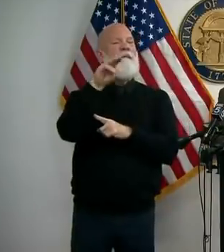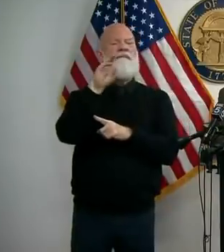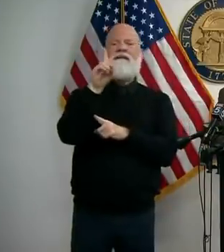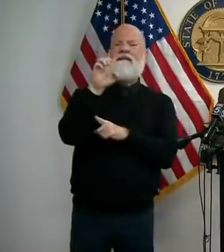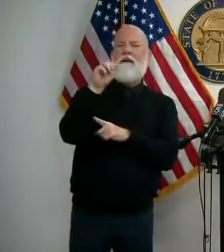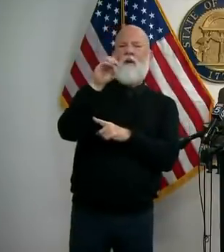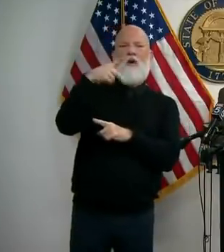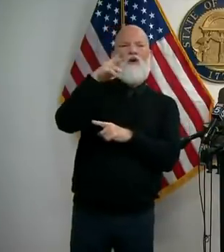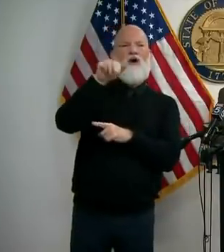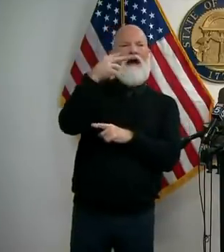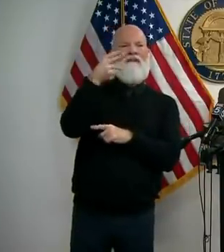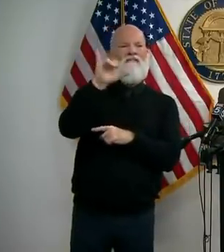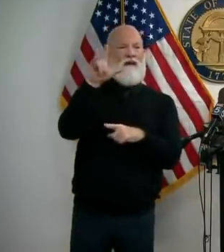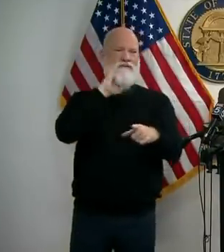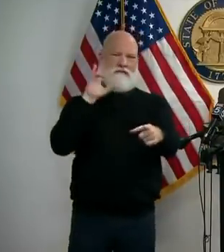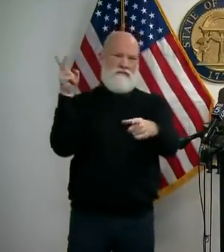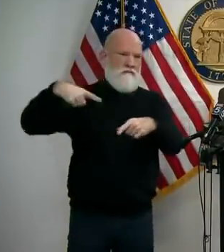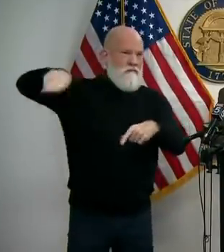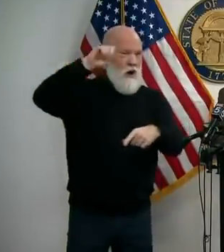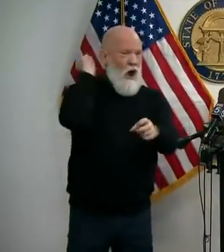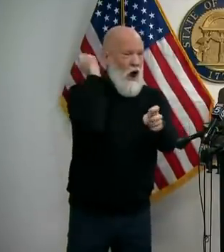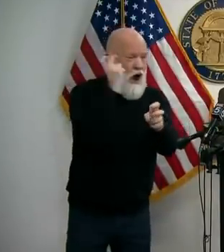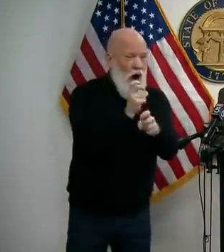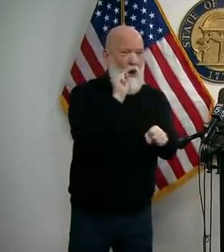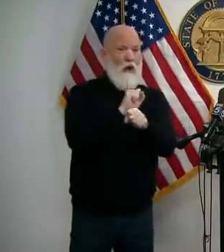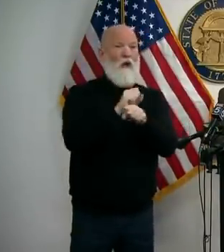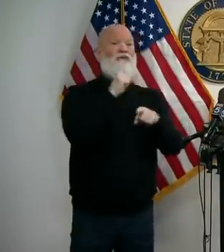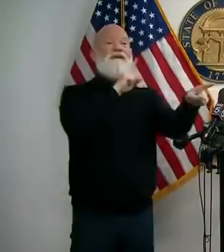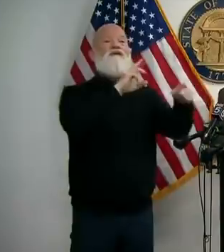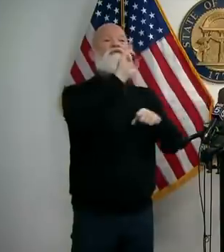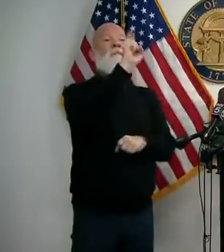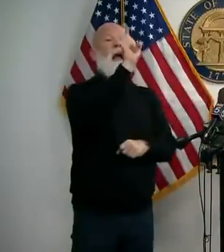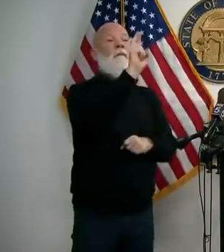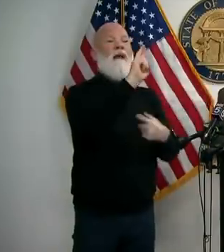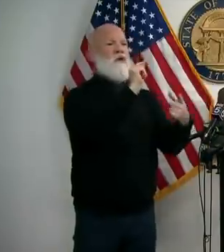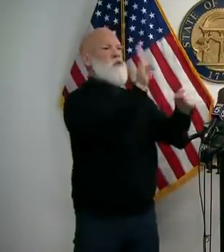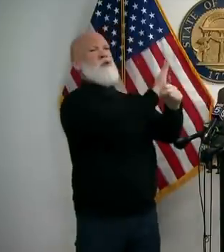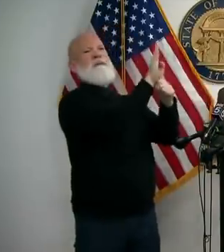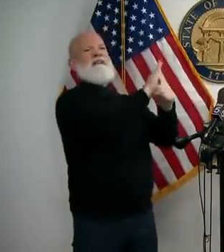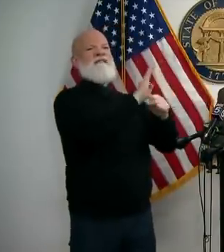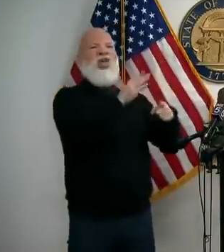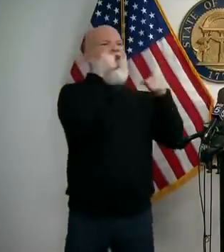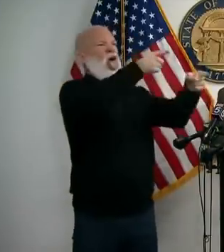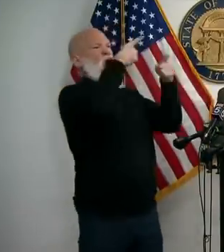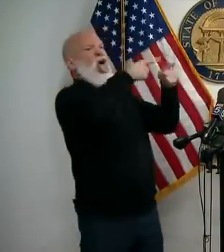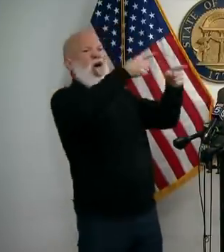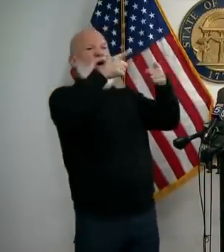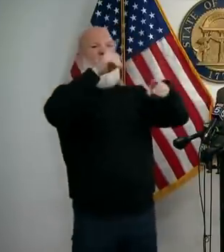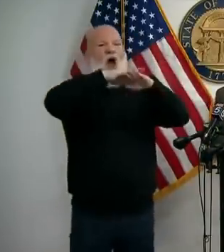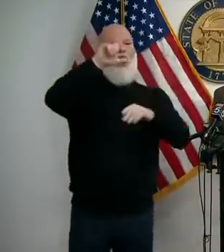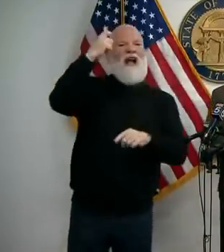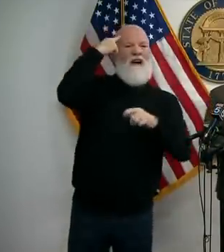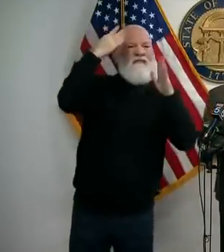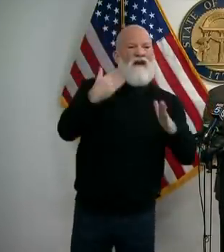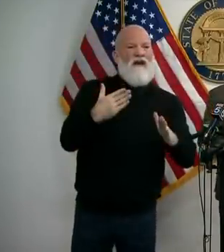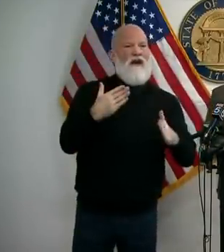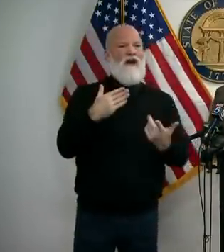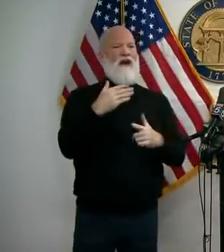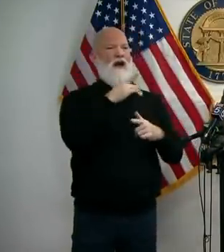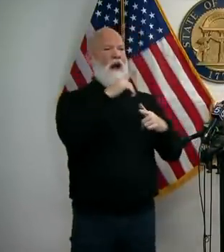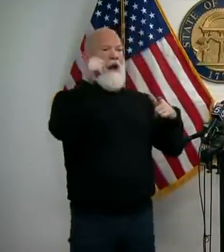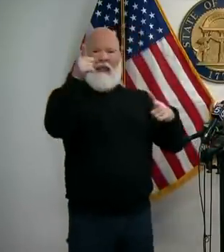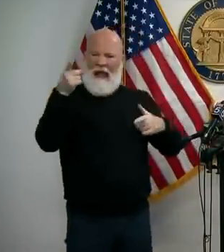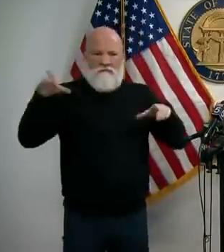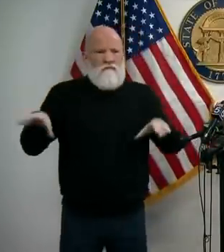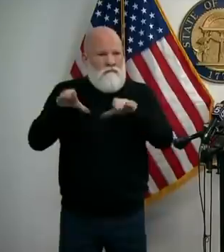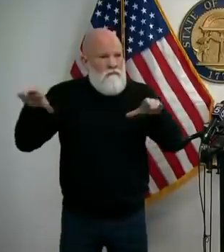while Republicans were busy attacking the governor and my boss. The Democrats were out there knocking on doors and getting people to turn out to vote. And